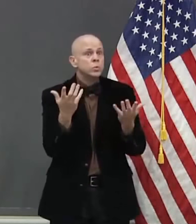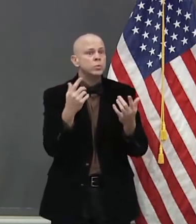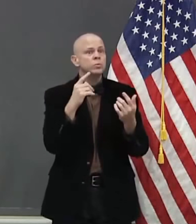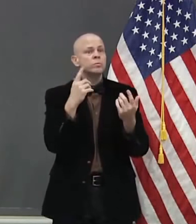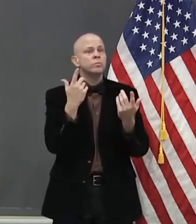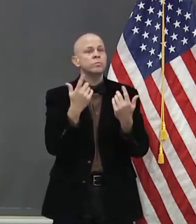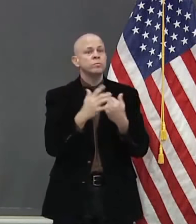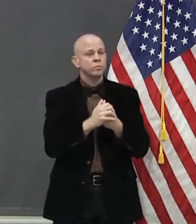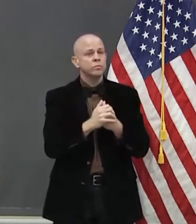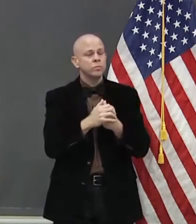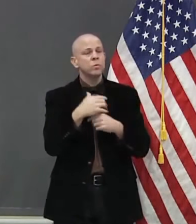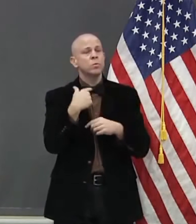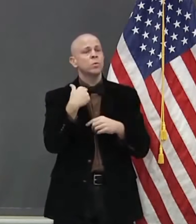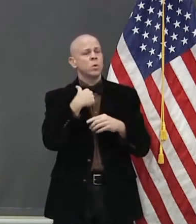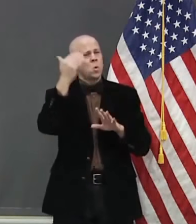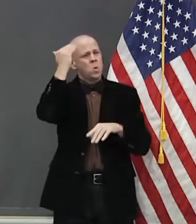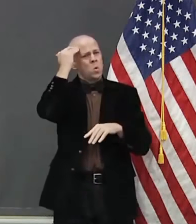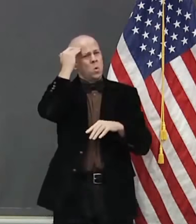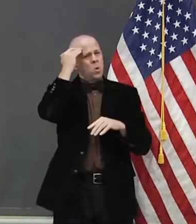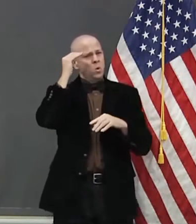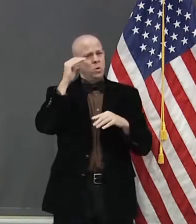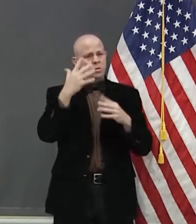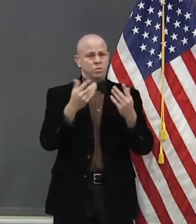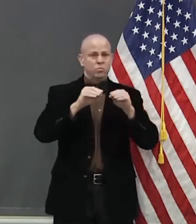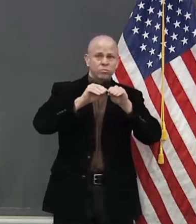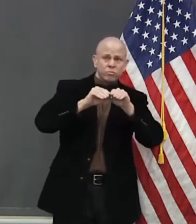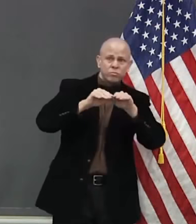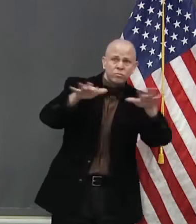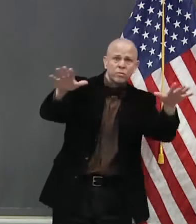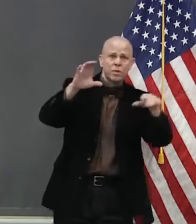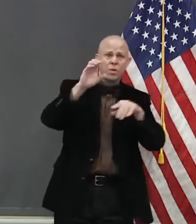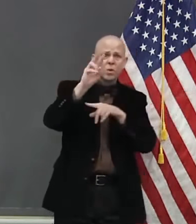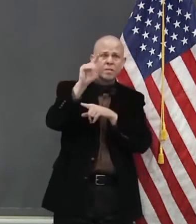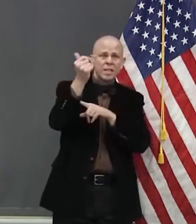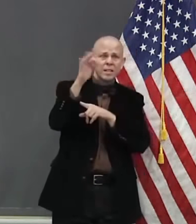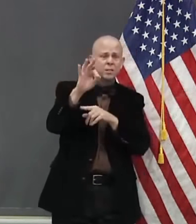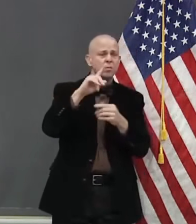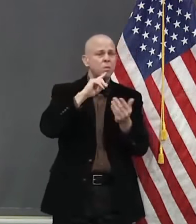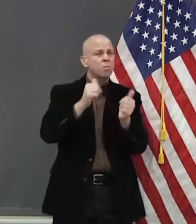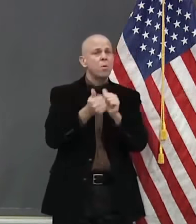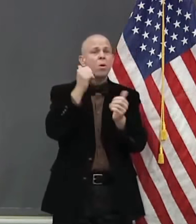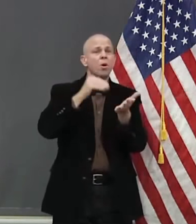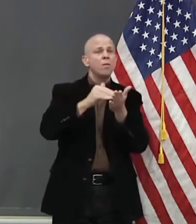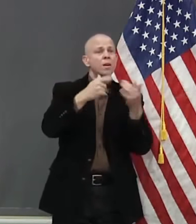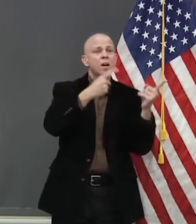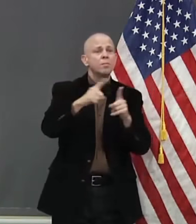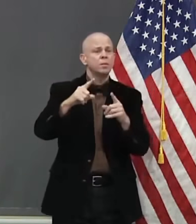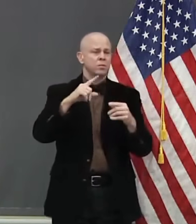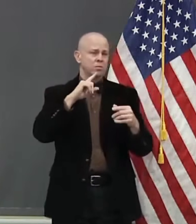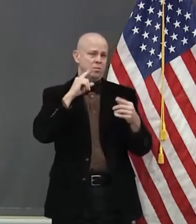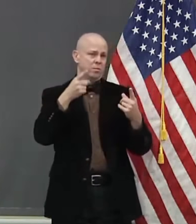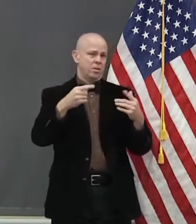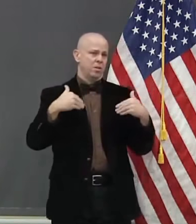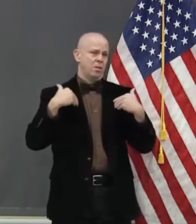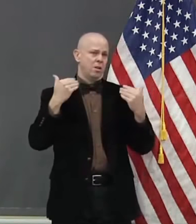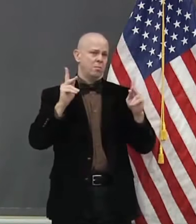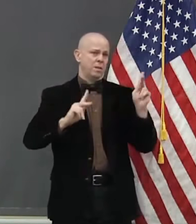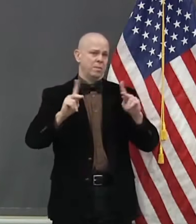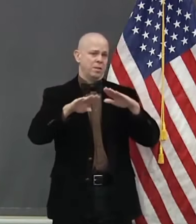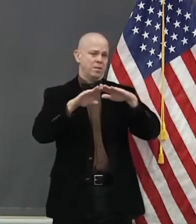is occurring most frequently in young people under the ages of 40, and I'll